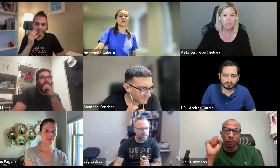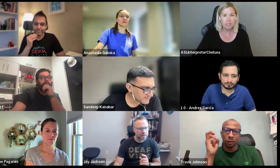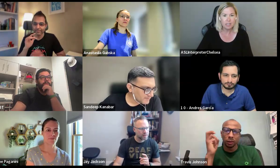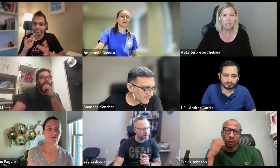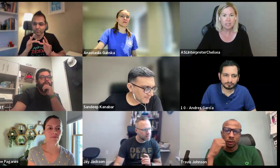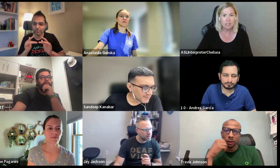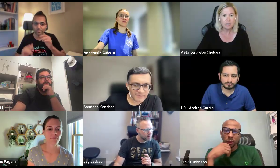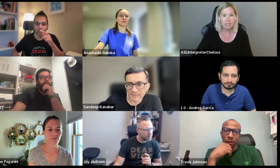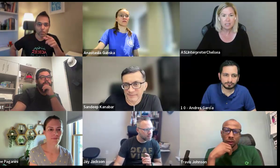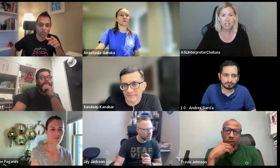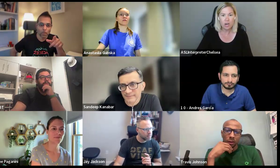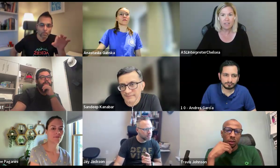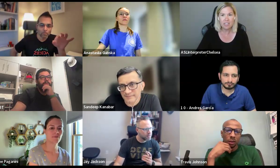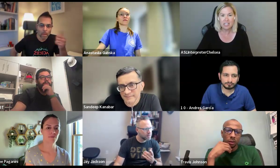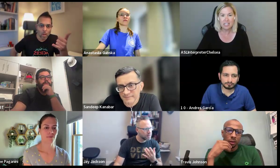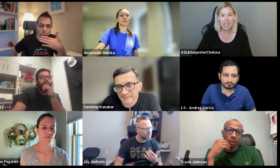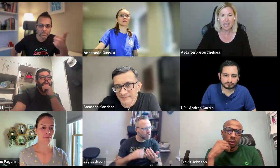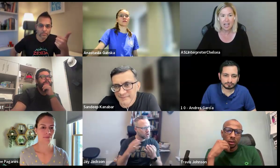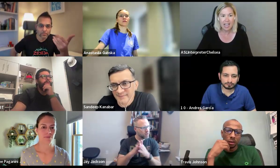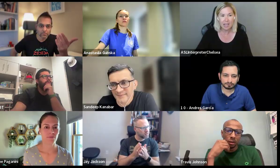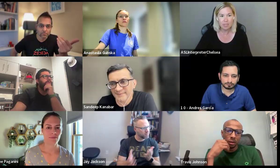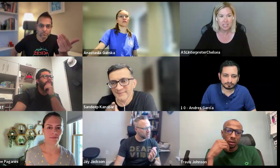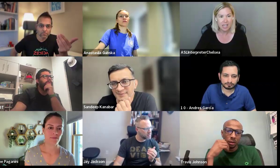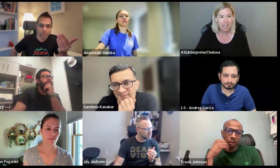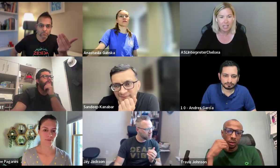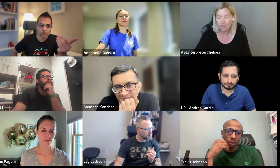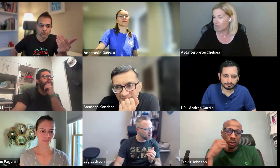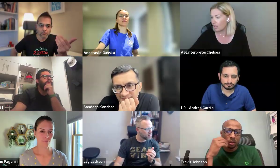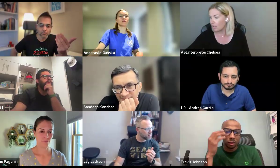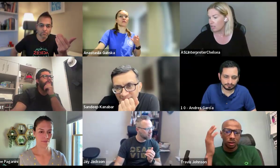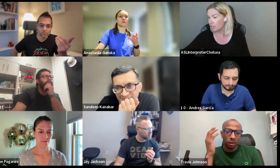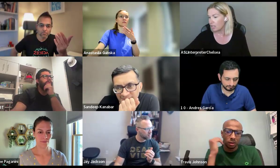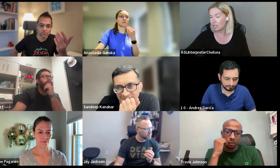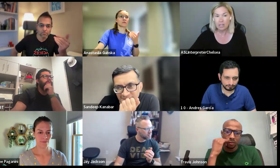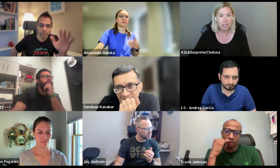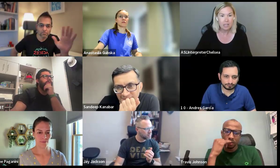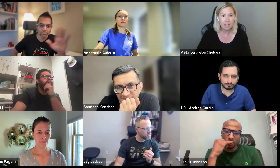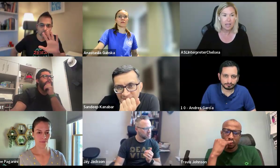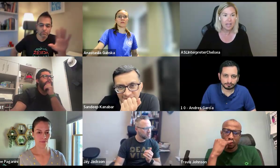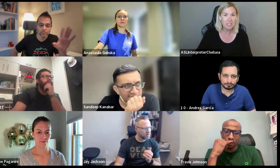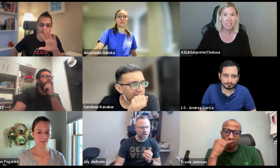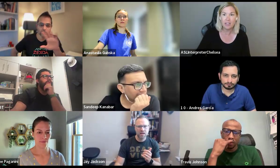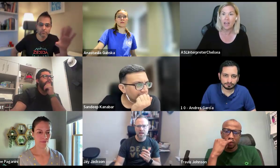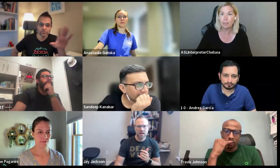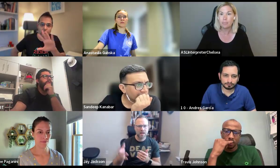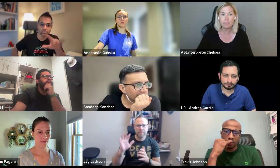And Travis is saying, I am seeing I am seeing that.